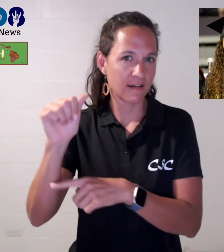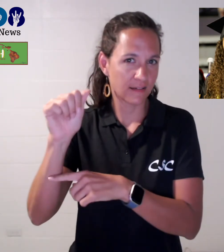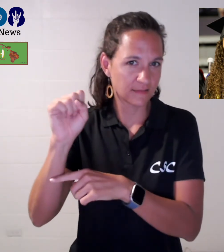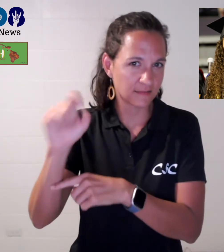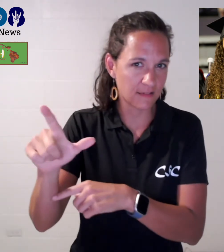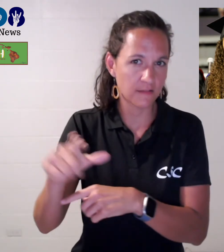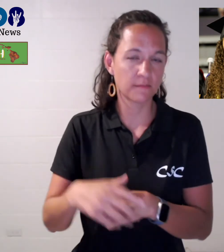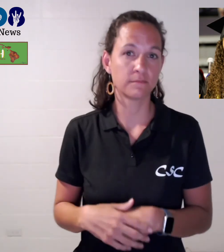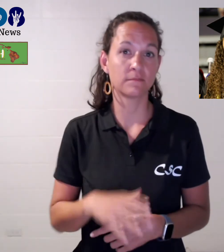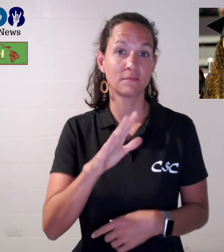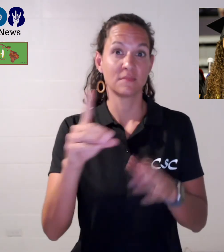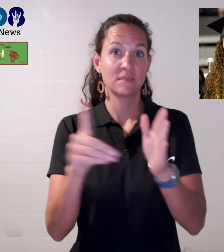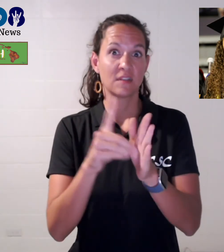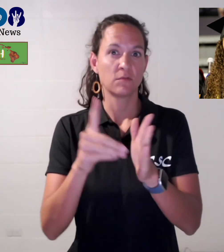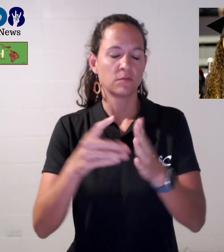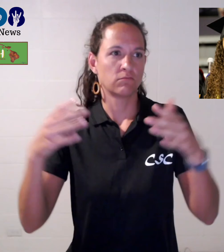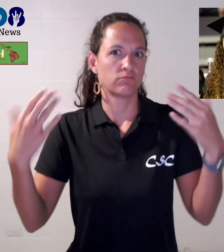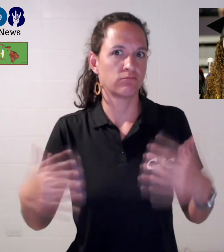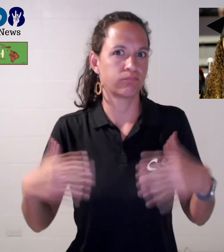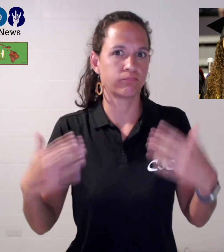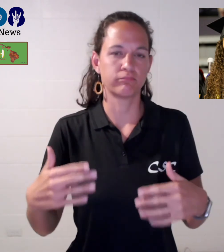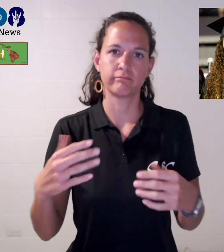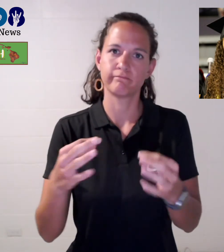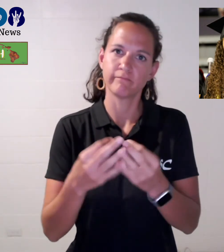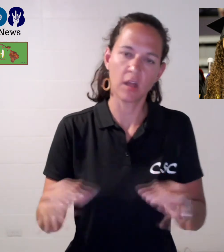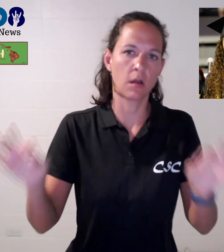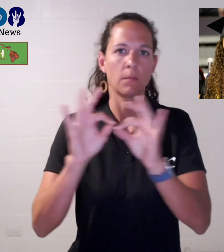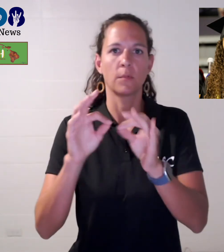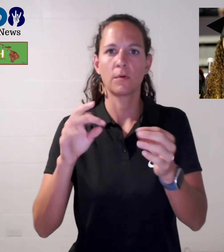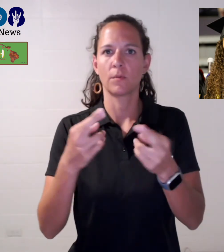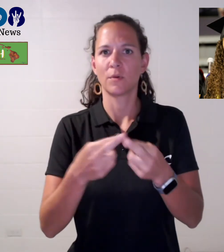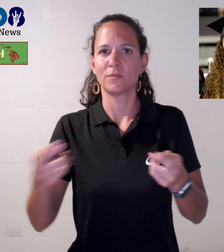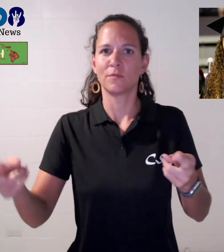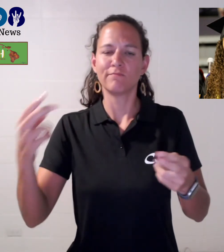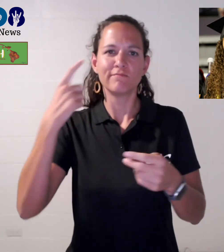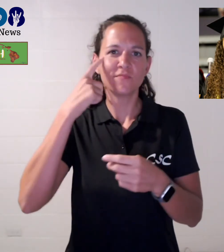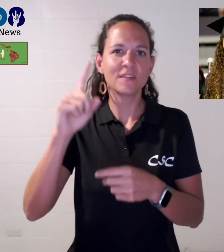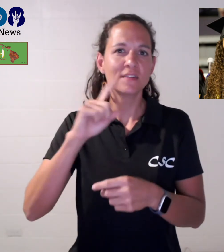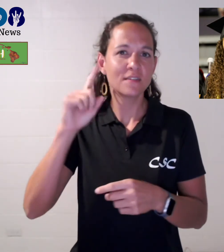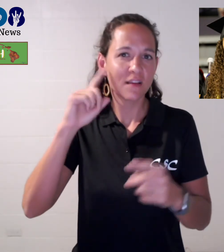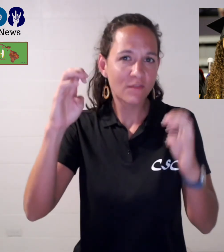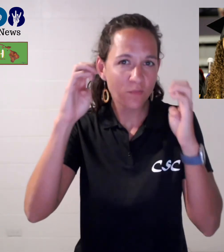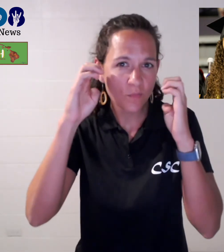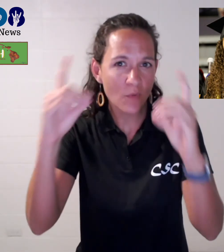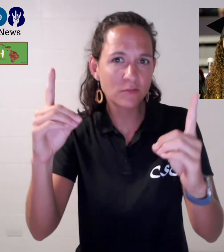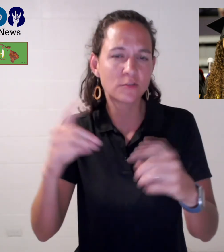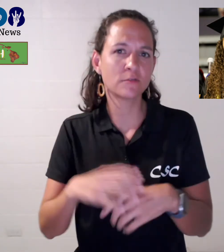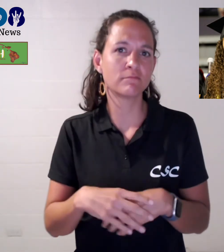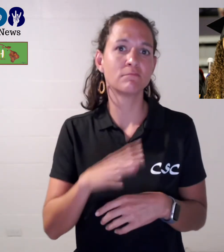studies, research, and dissertation was specifically on American Sign Language, ASL. Her dissertation